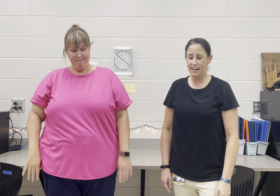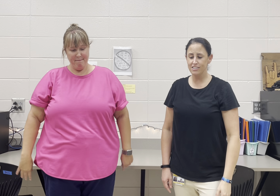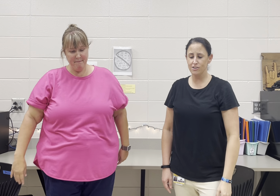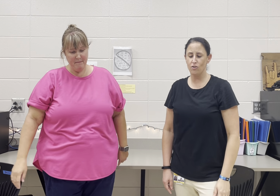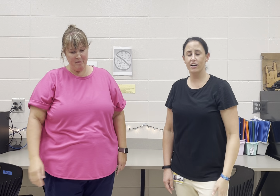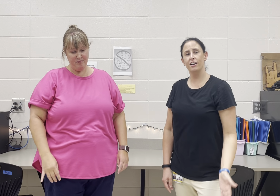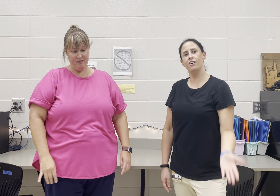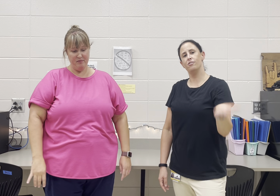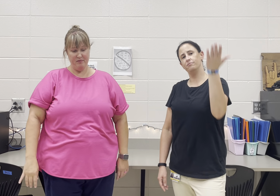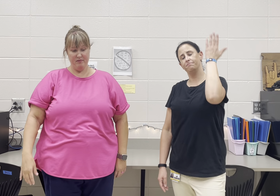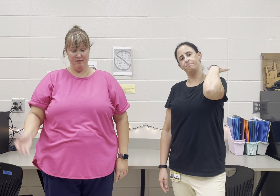Past or ago.